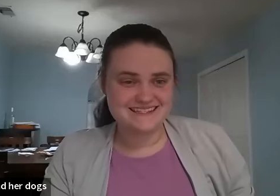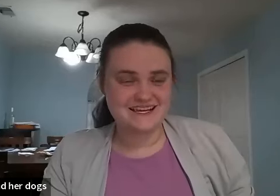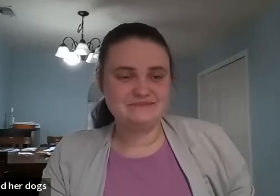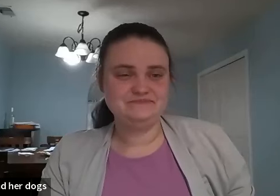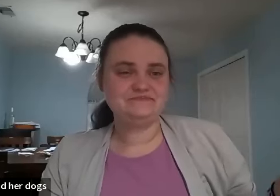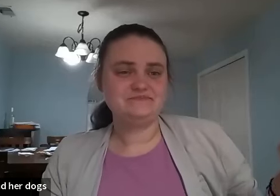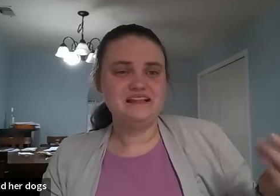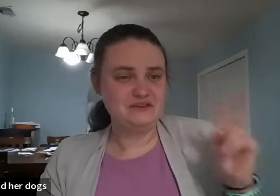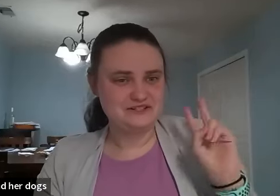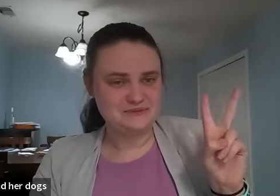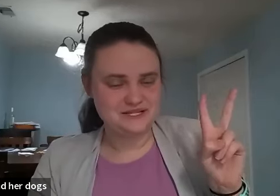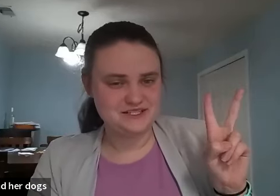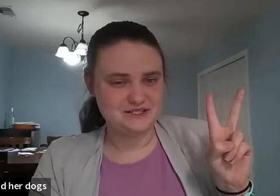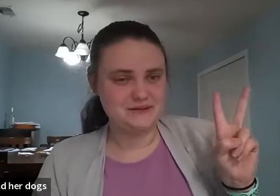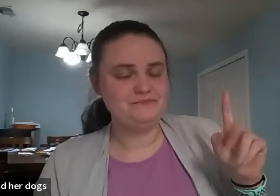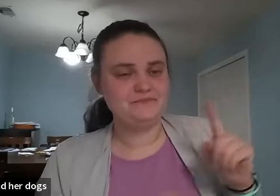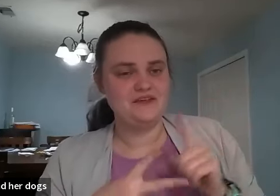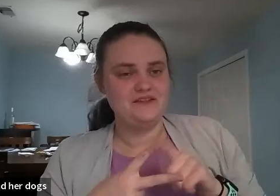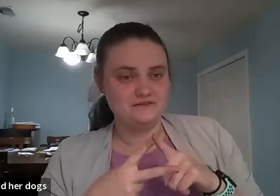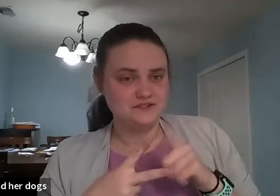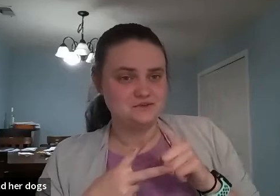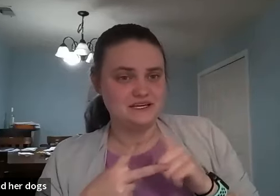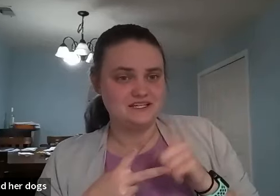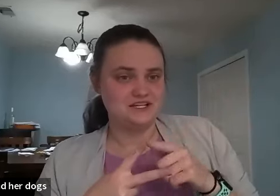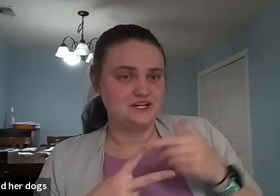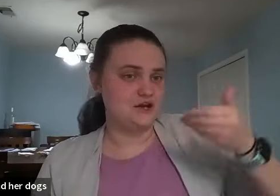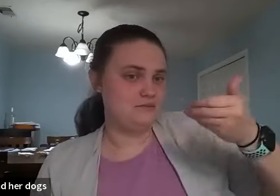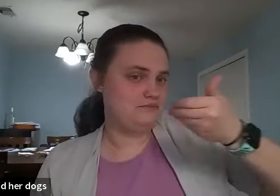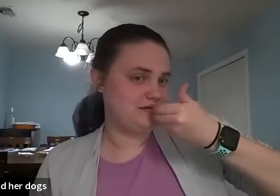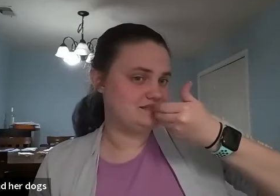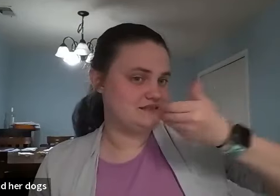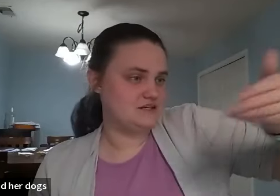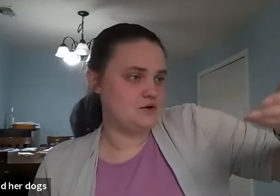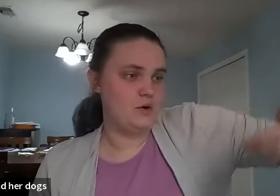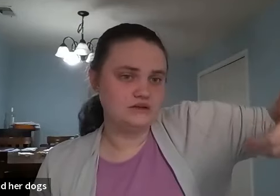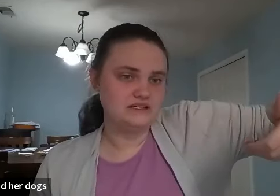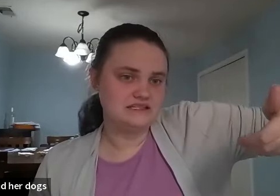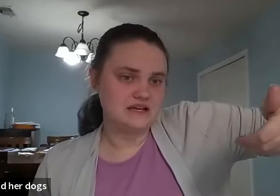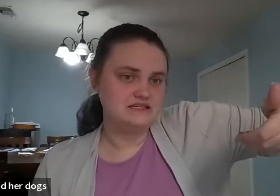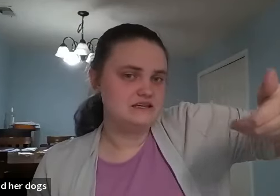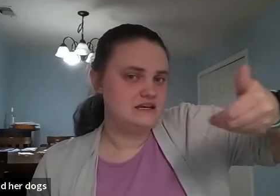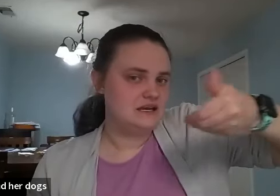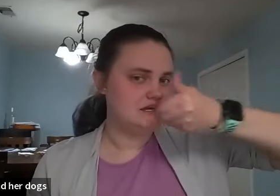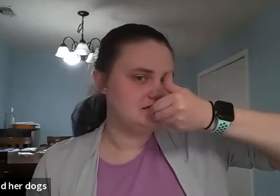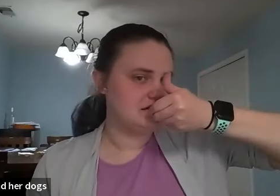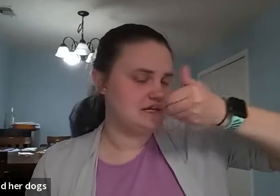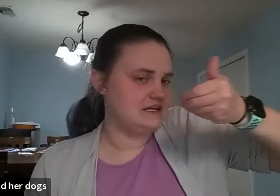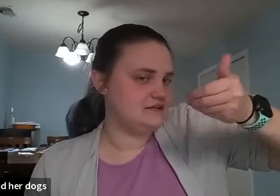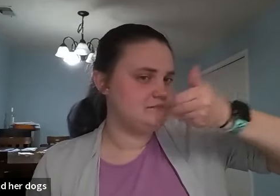pizza, there are two ways you can do it. The first one is you're gonna go pizza. It's like you're holding a slice and you're sliding it in,